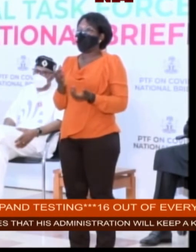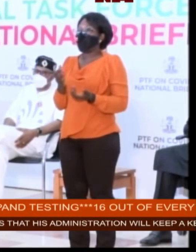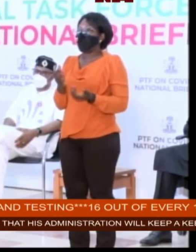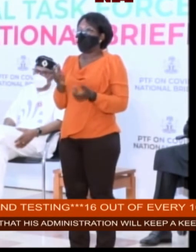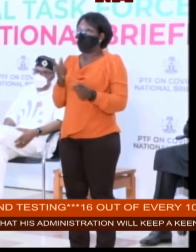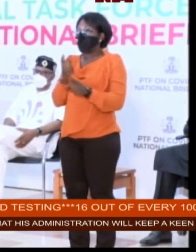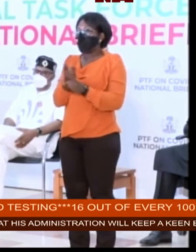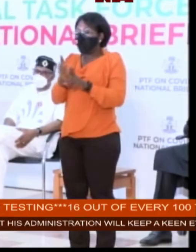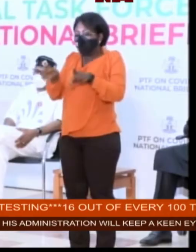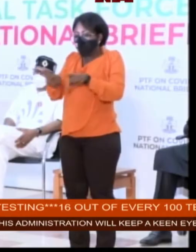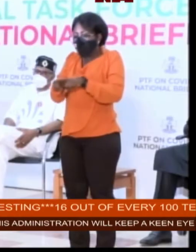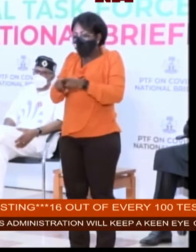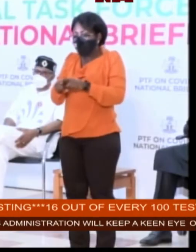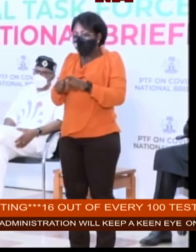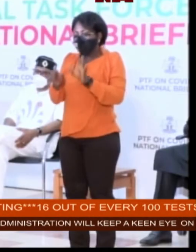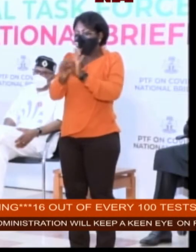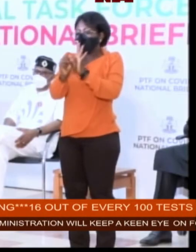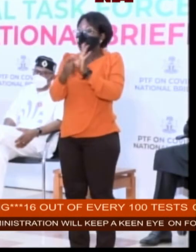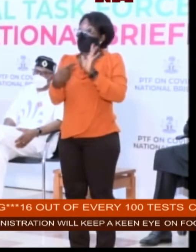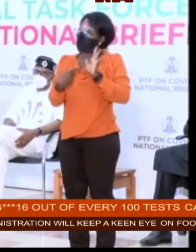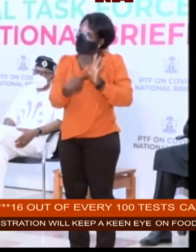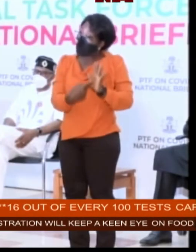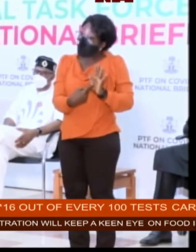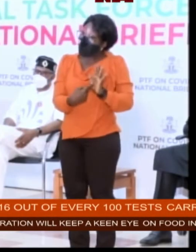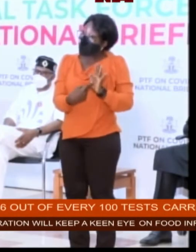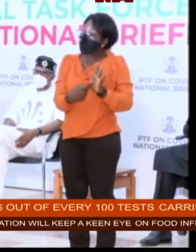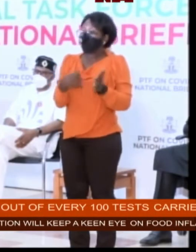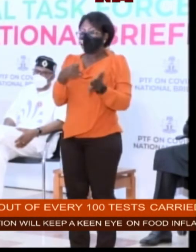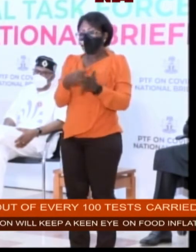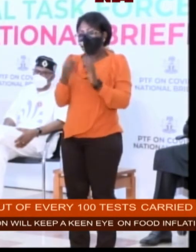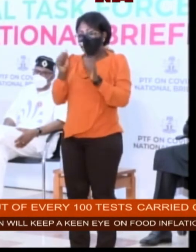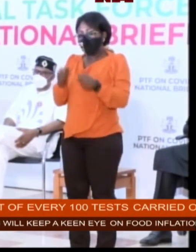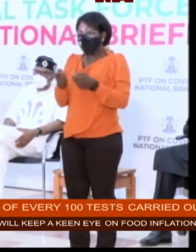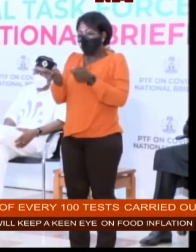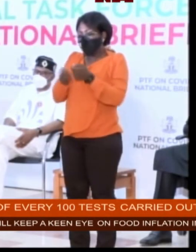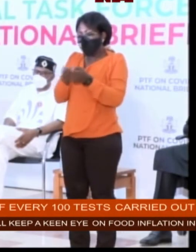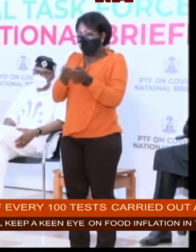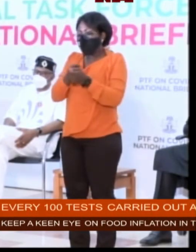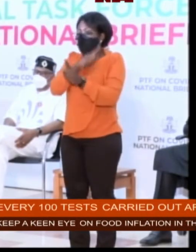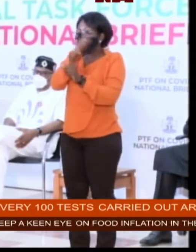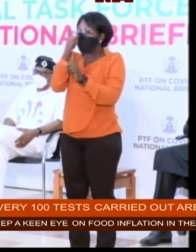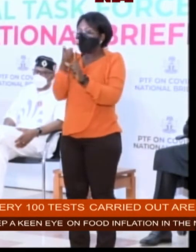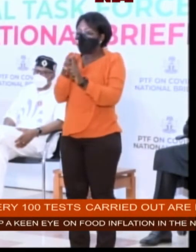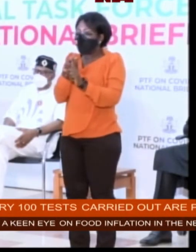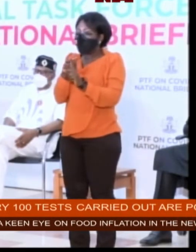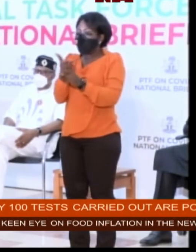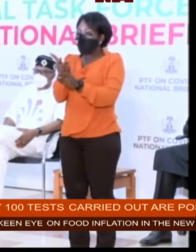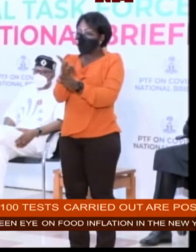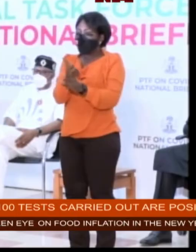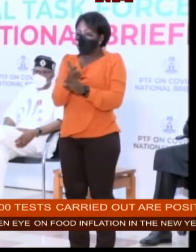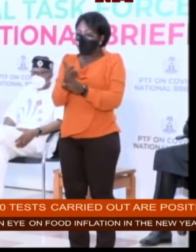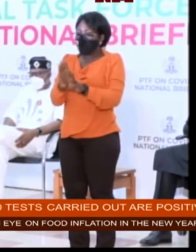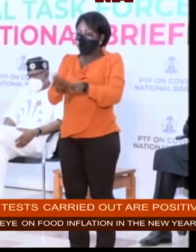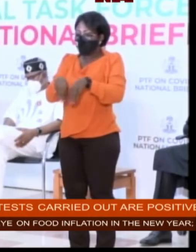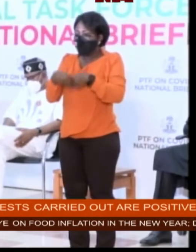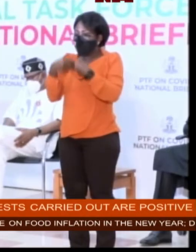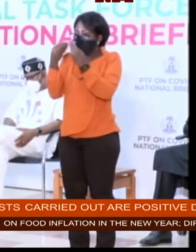symptomatic. And it can only be managed when the caregiver